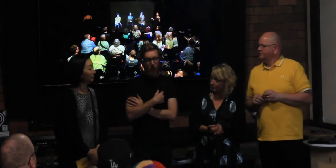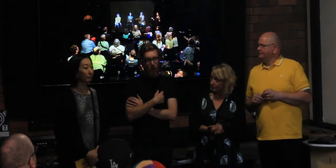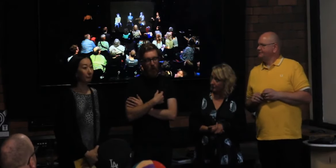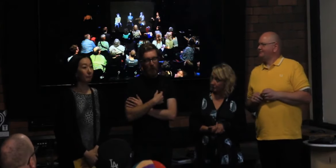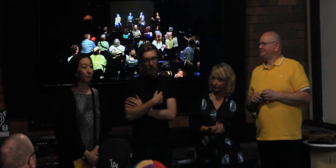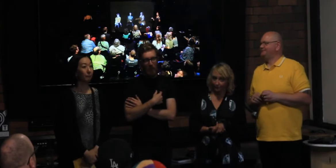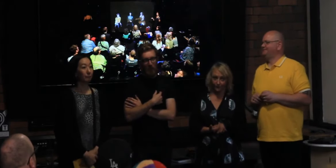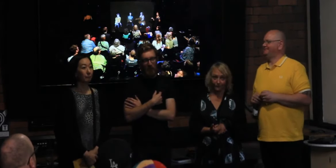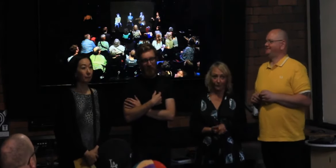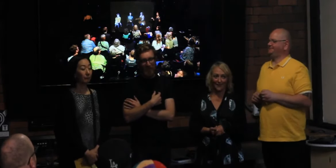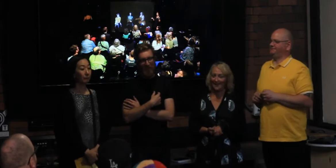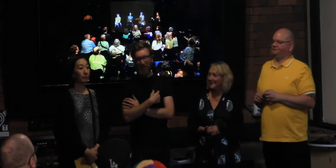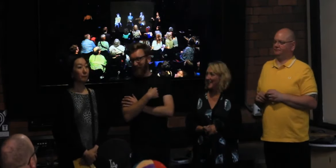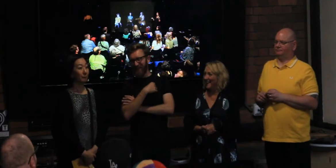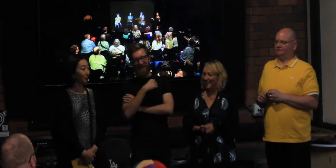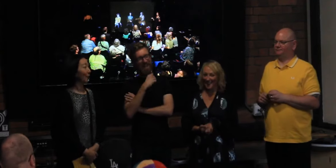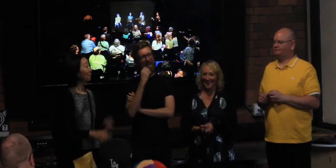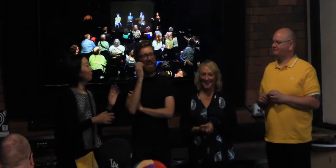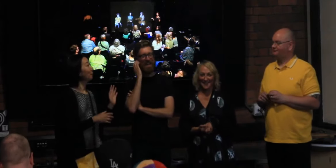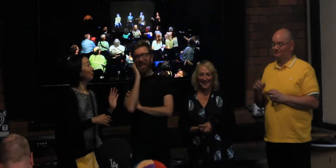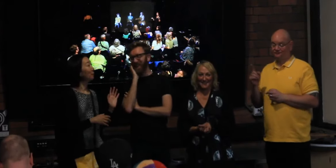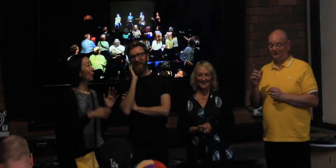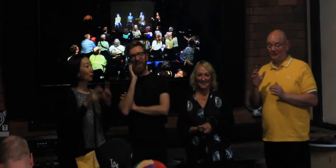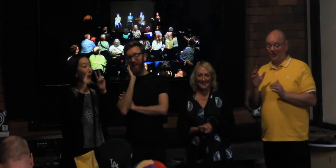John, you answer that question.